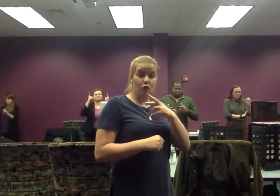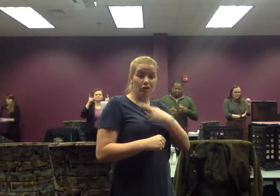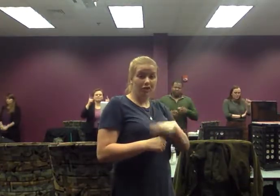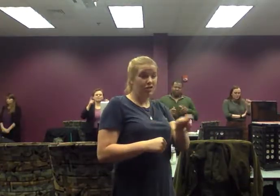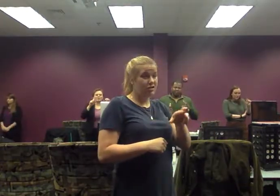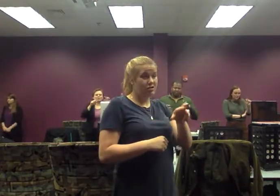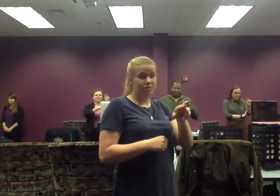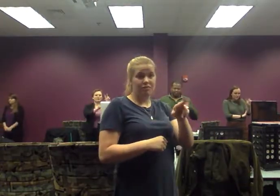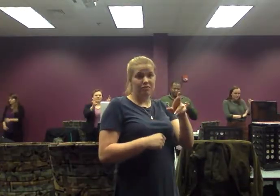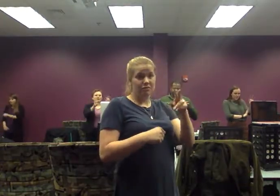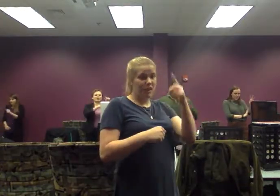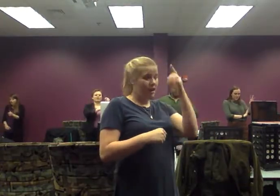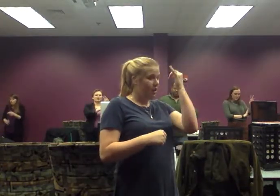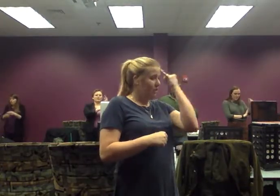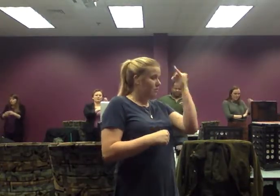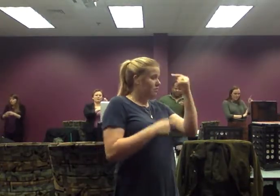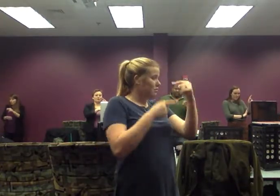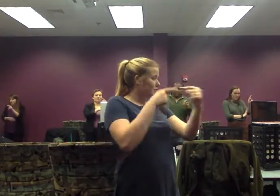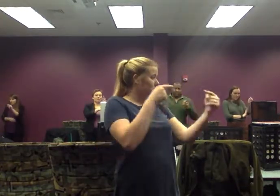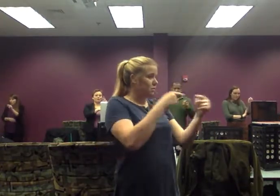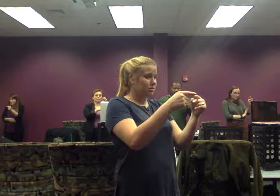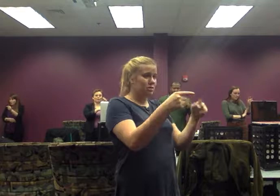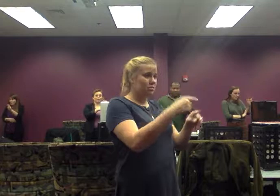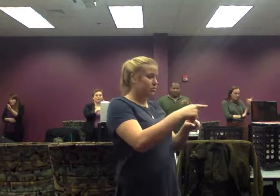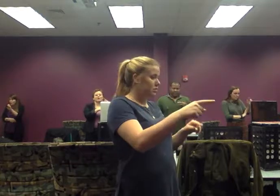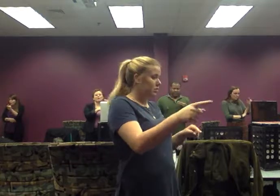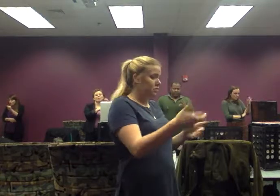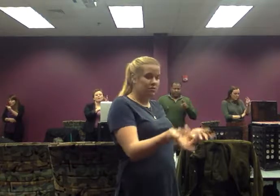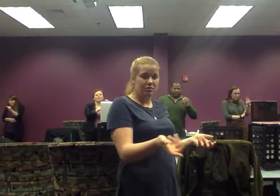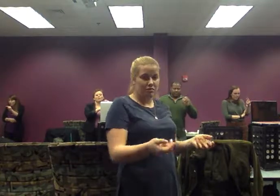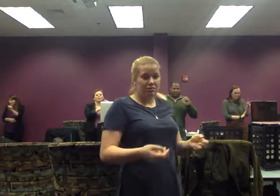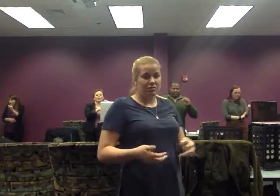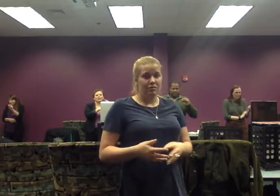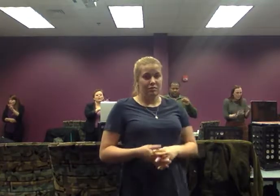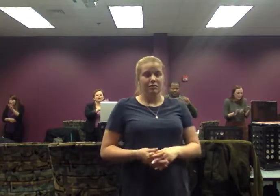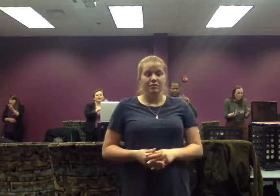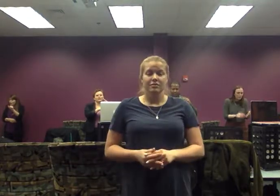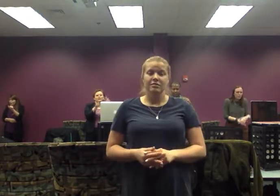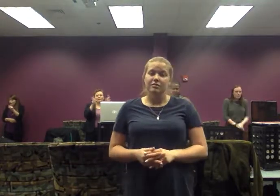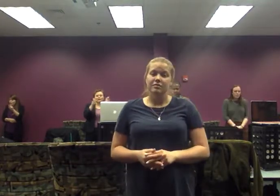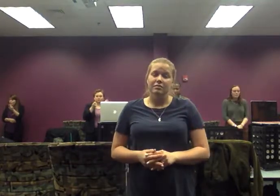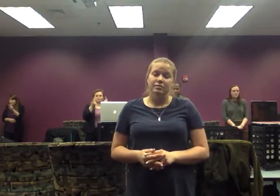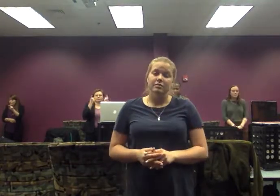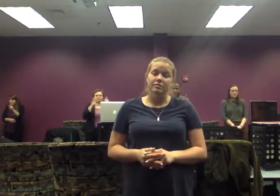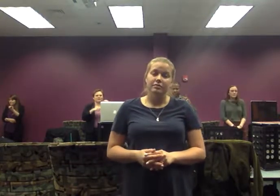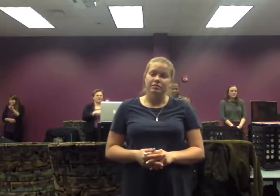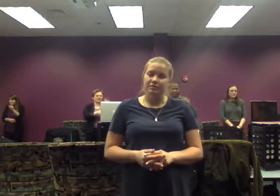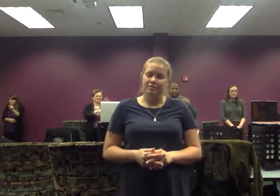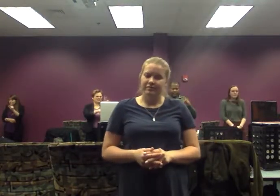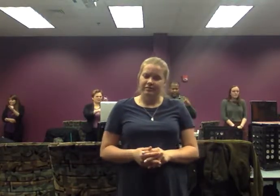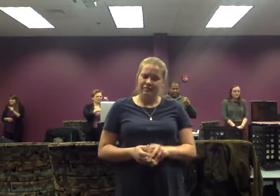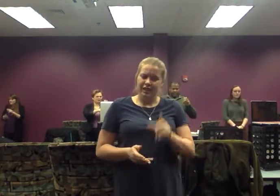You say, well, what does that have to do with the rest of us? Well, it permitted the Department of the United